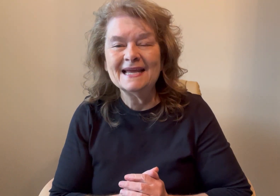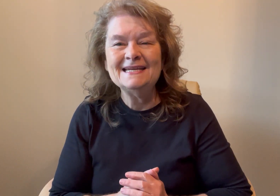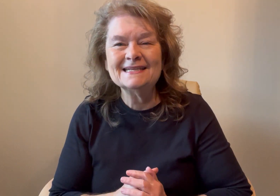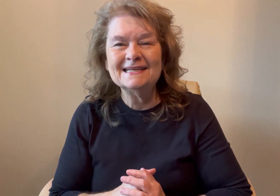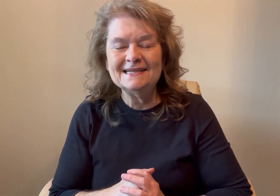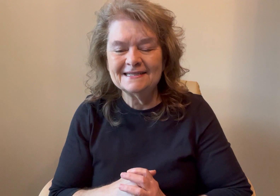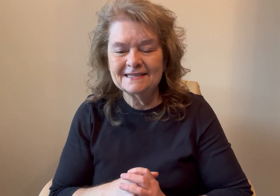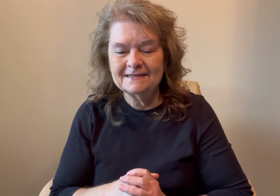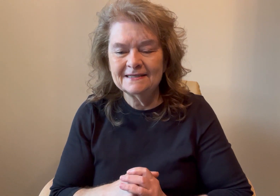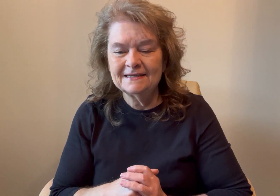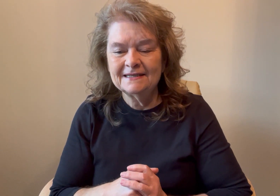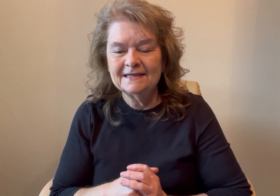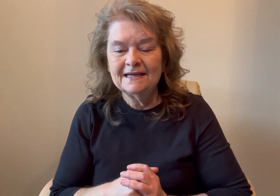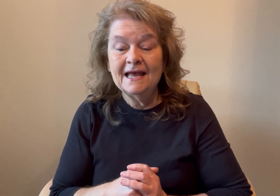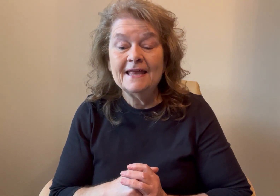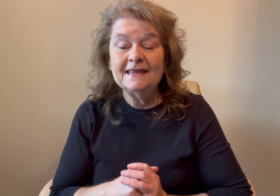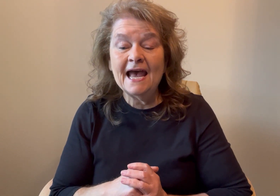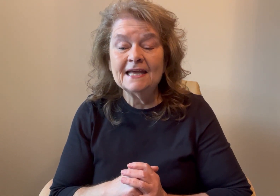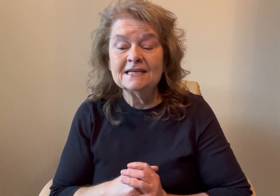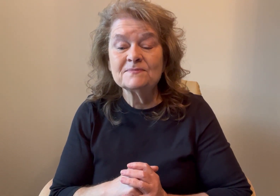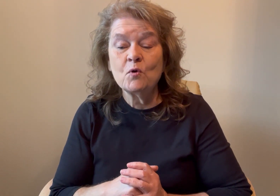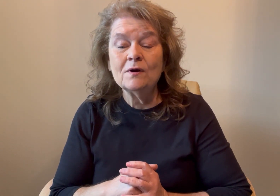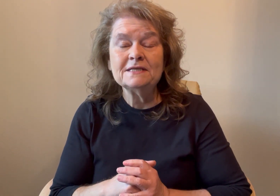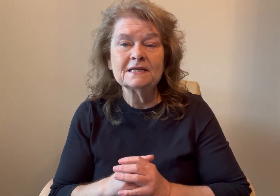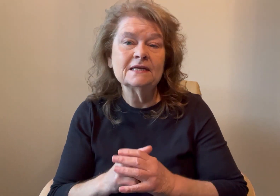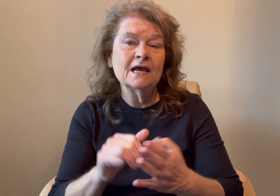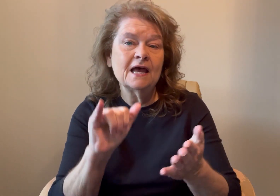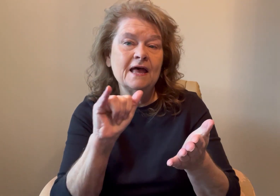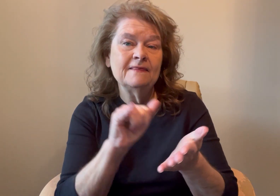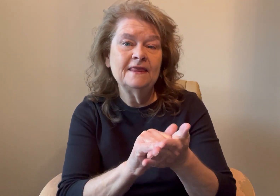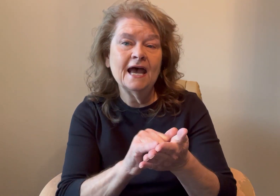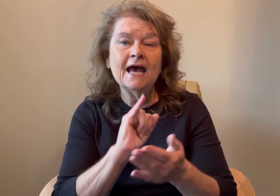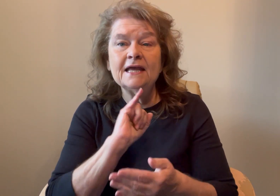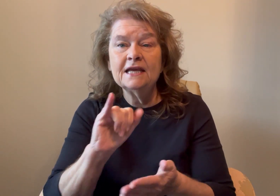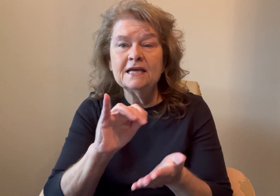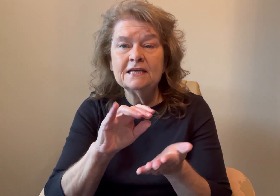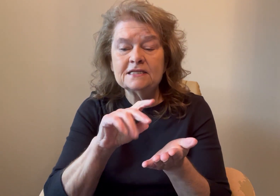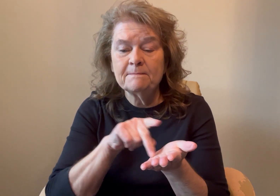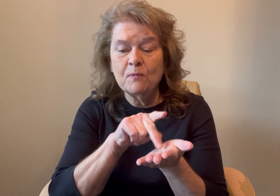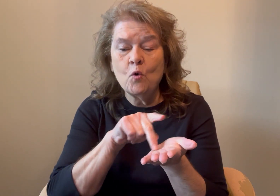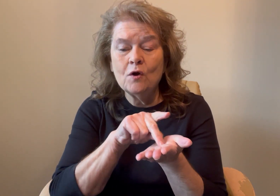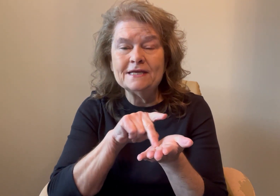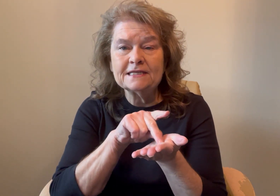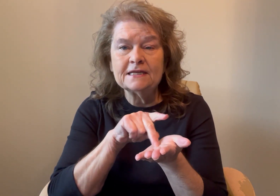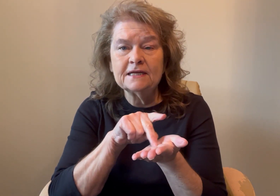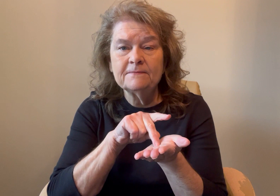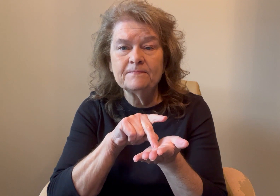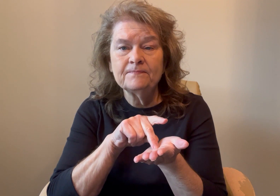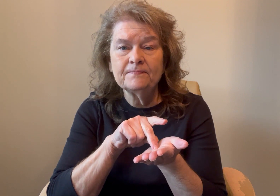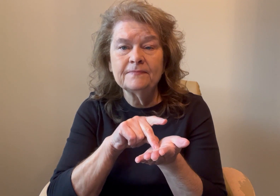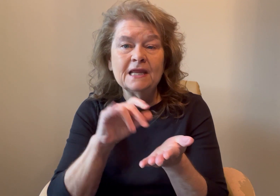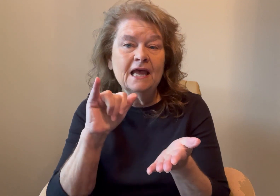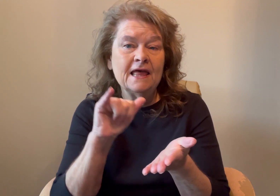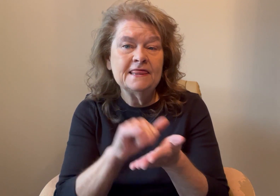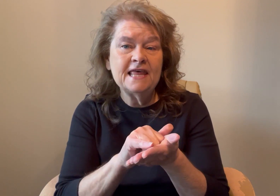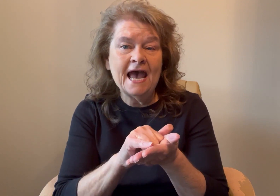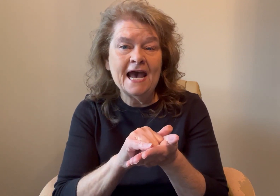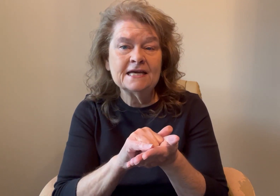Next sentence. That is poison. That is poison. That